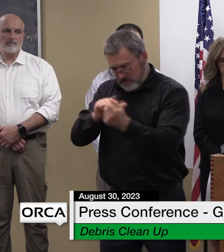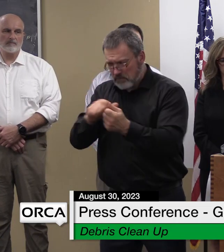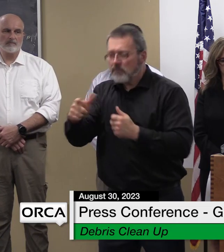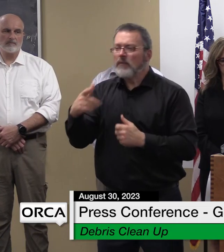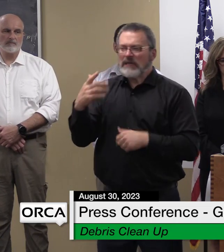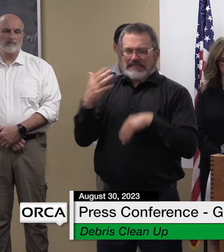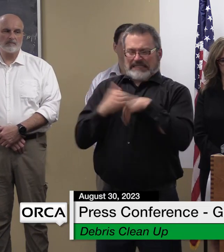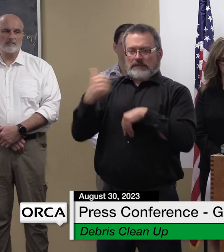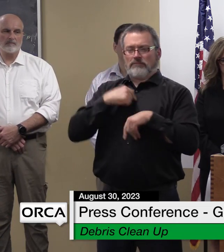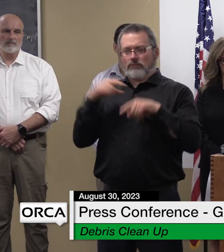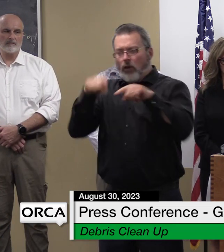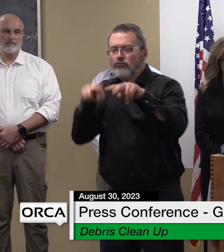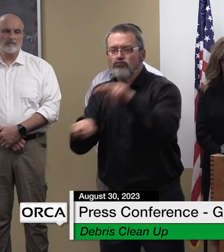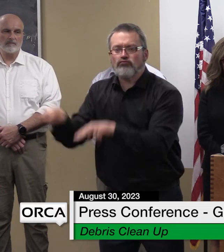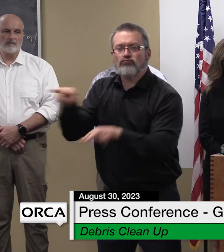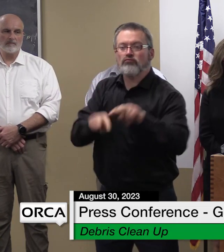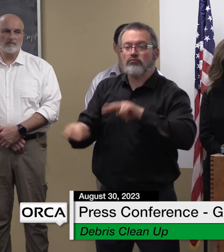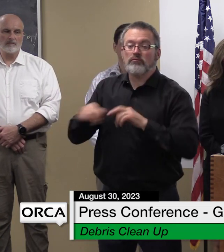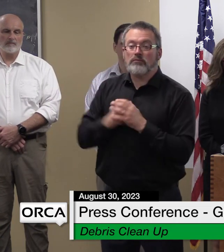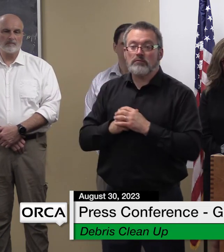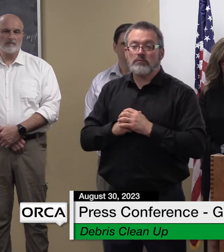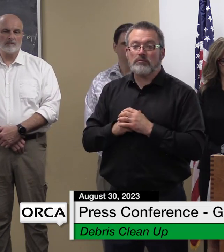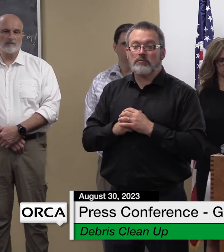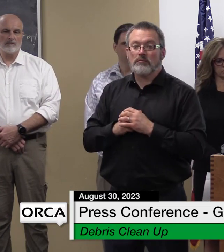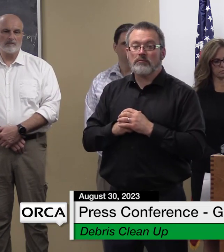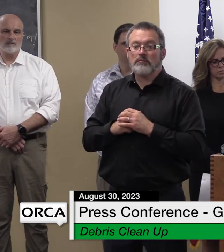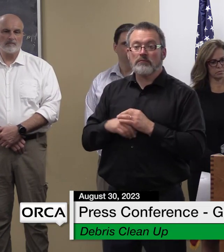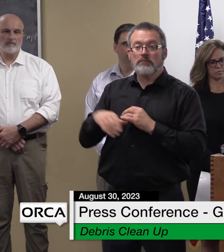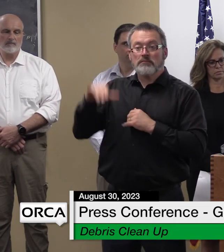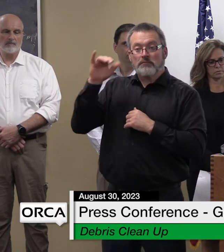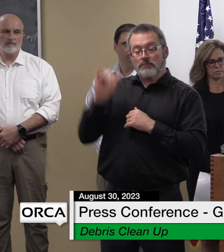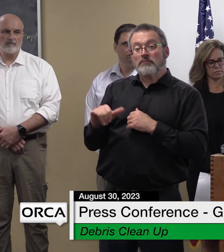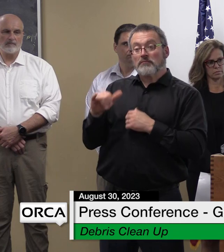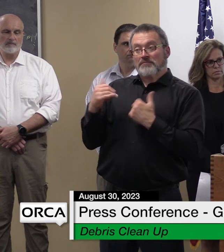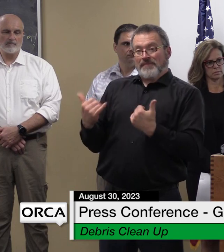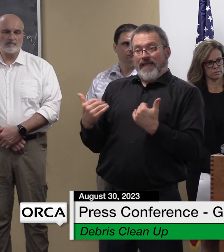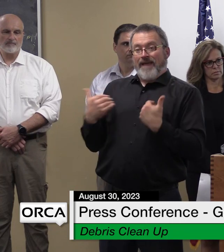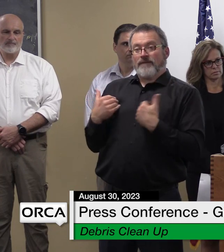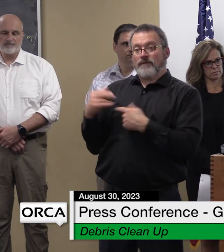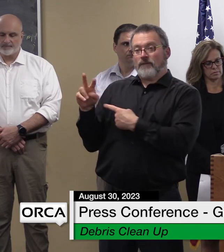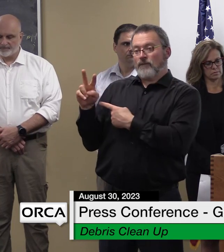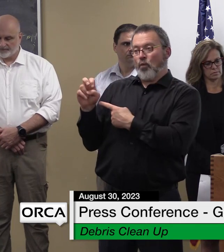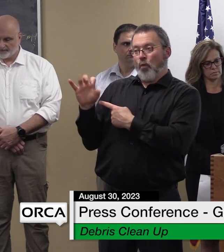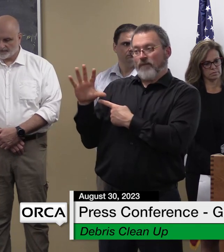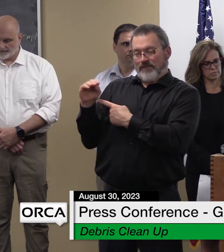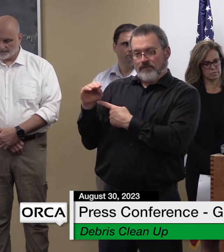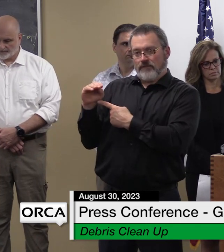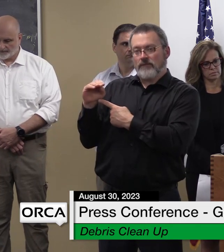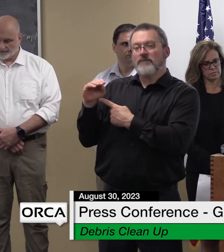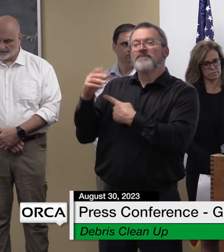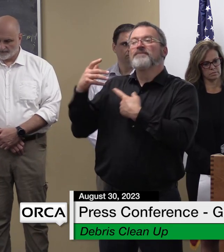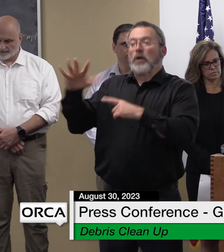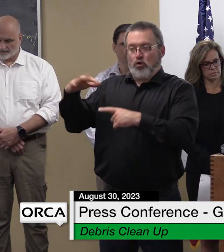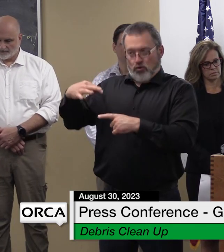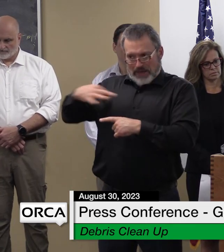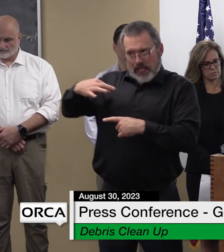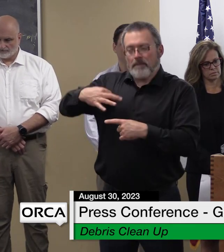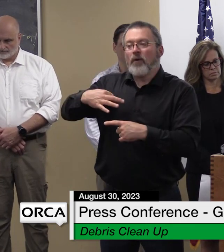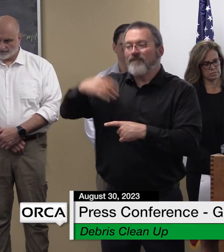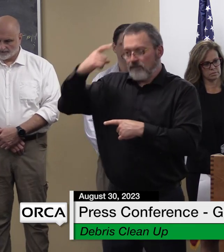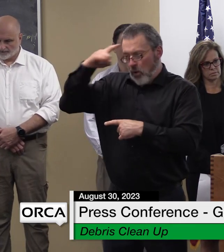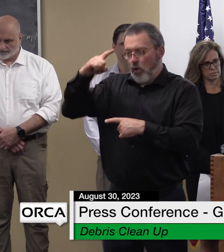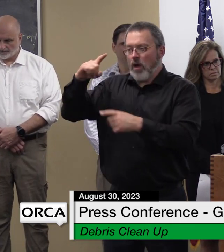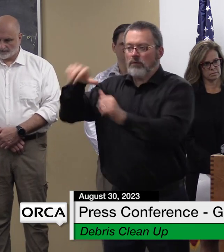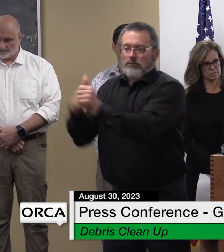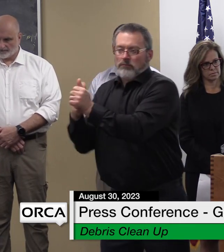We're currently dealing with about 250 people who are eligible for direct housing. Many of these